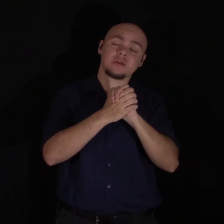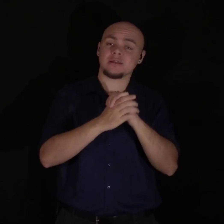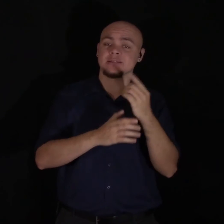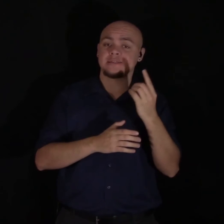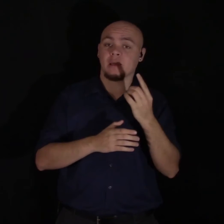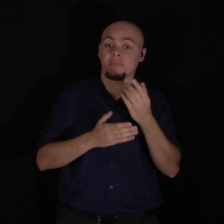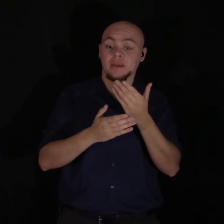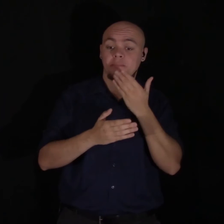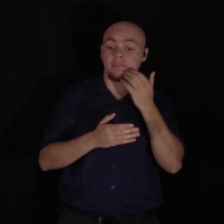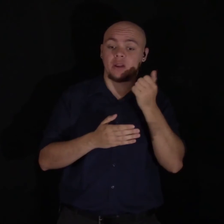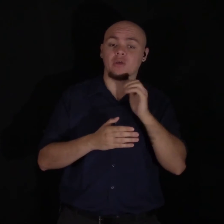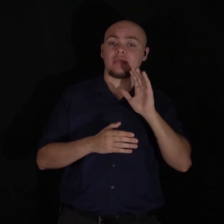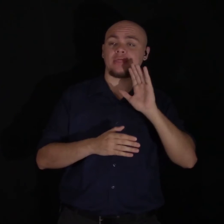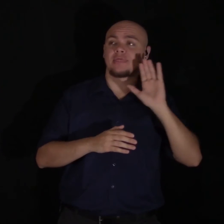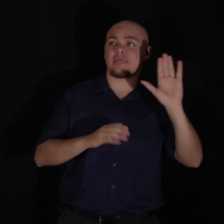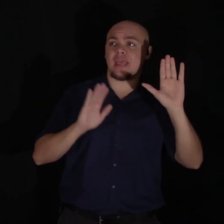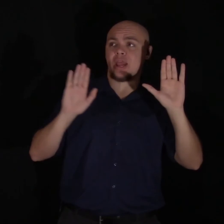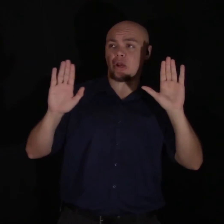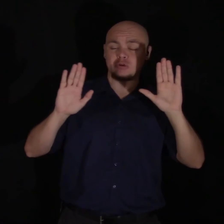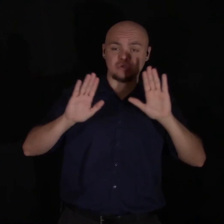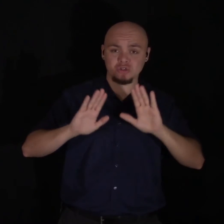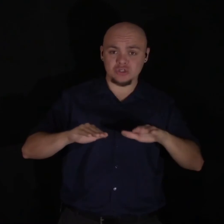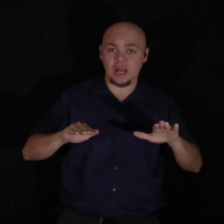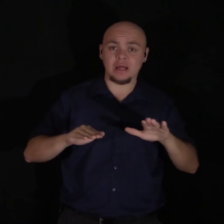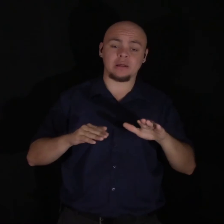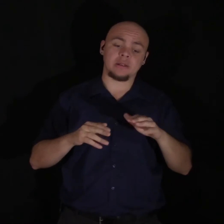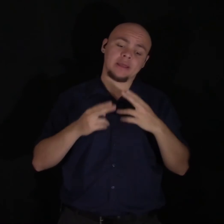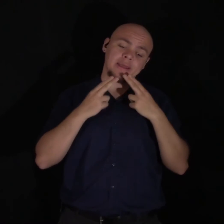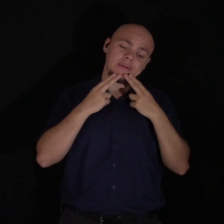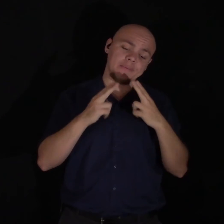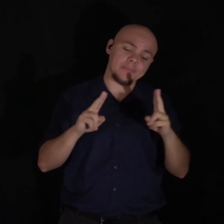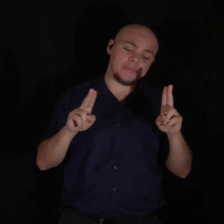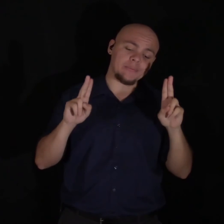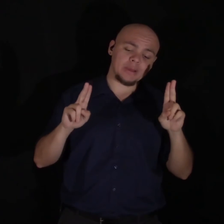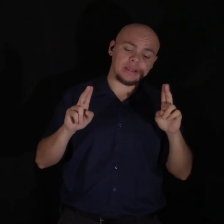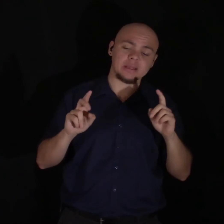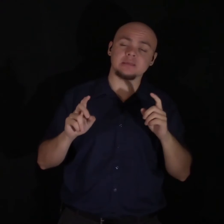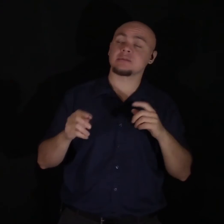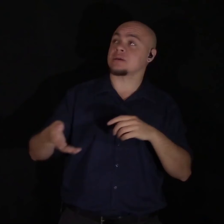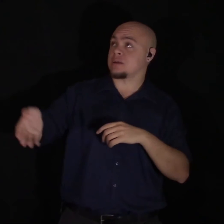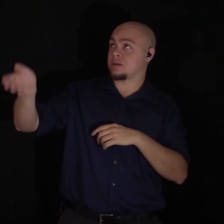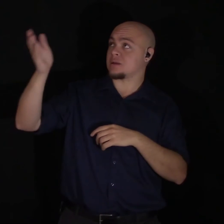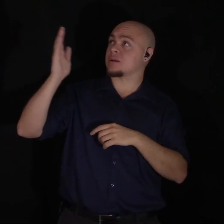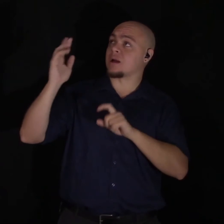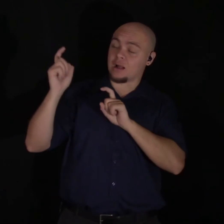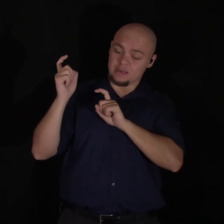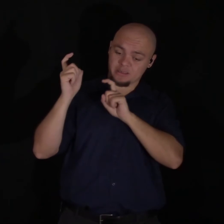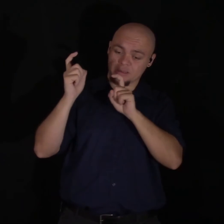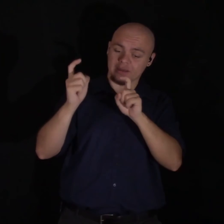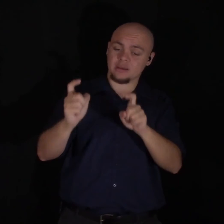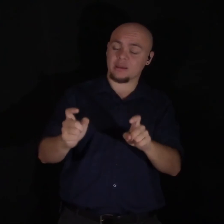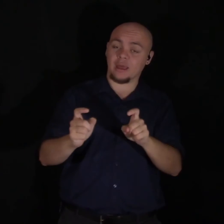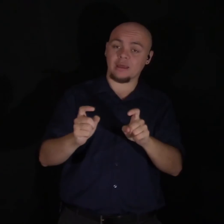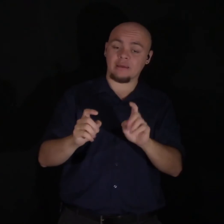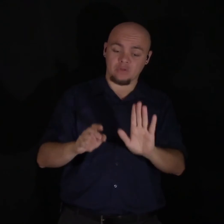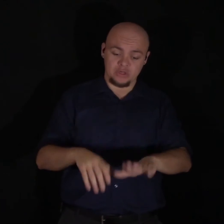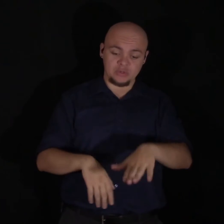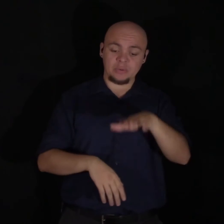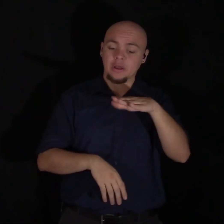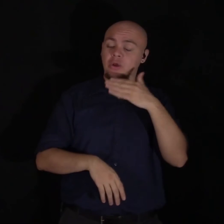child, the innocent and helpless creature bestowed on them by heaven, whom to bring up to good, and whose future lot it was